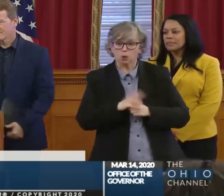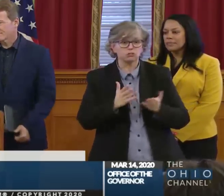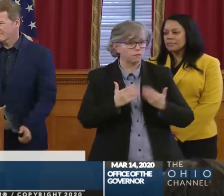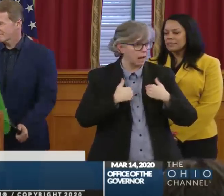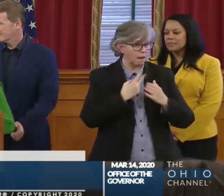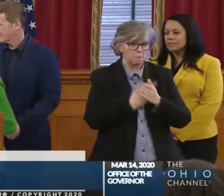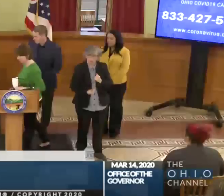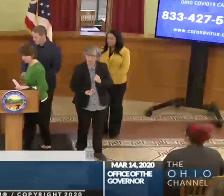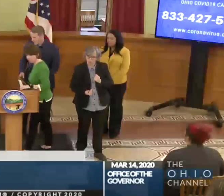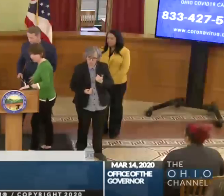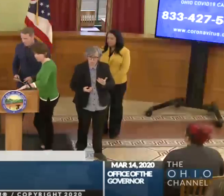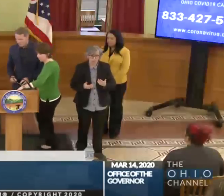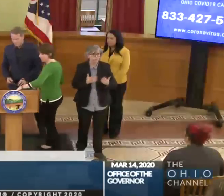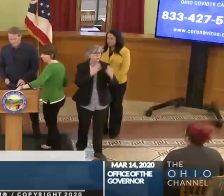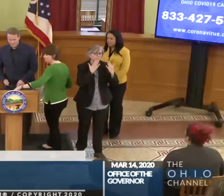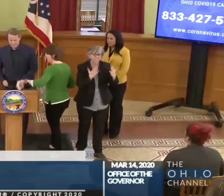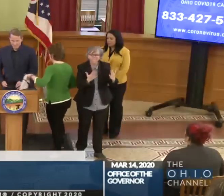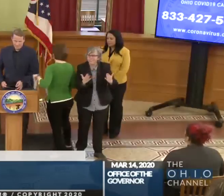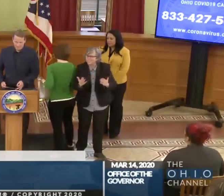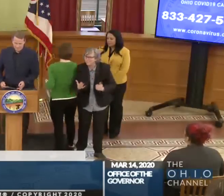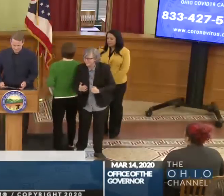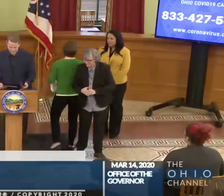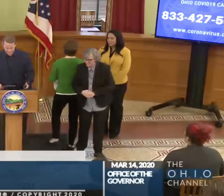Thanks, Lori. John?